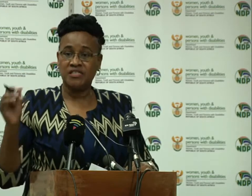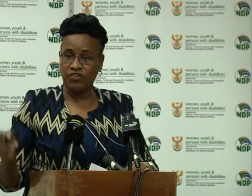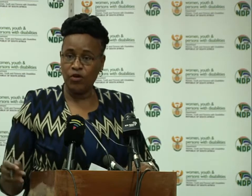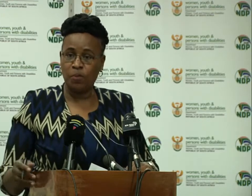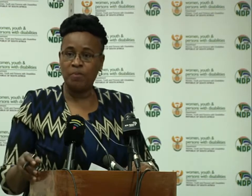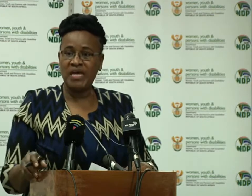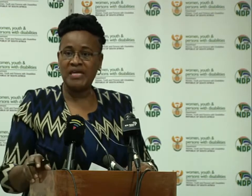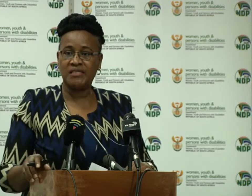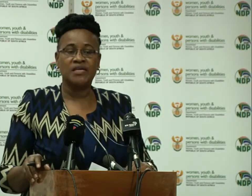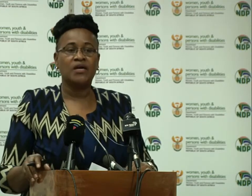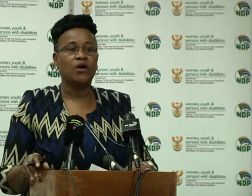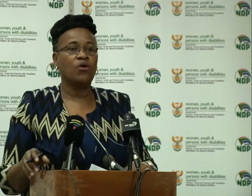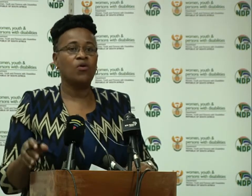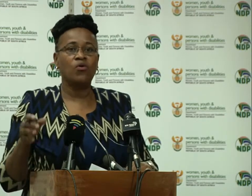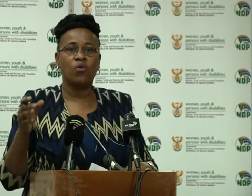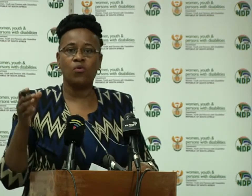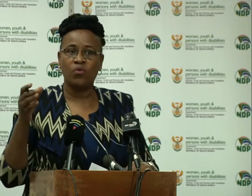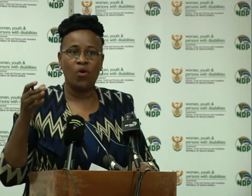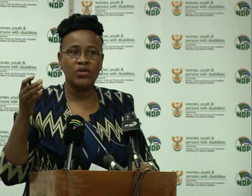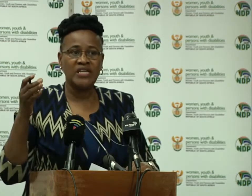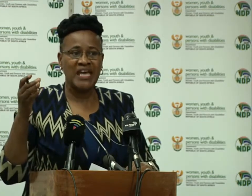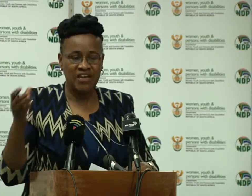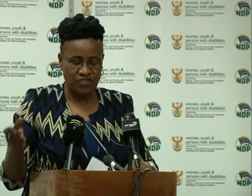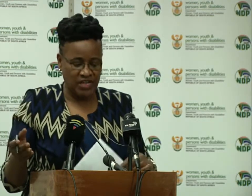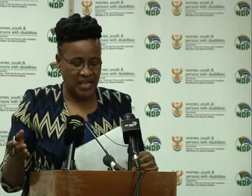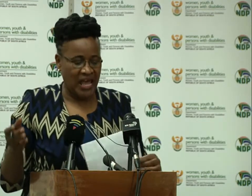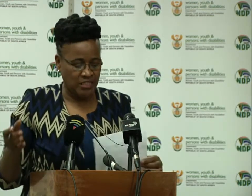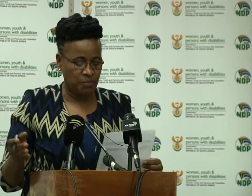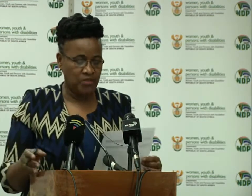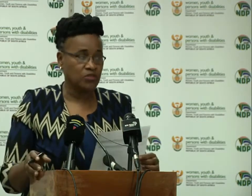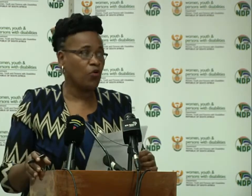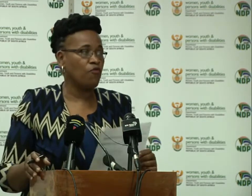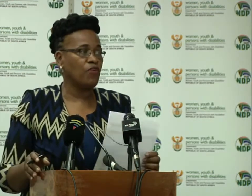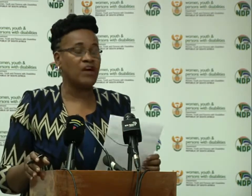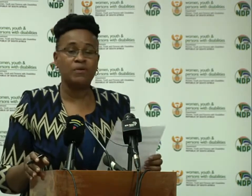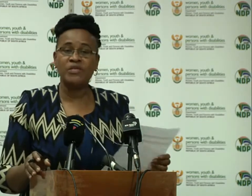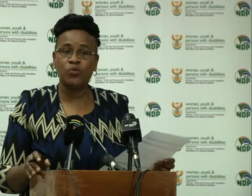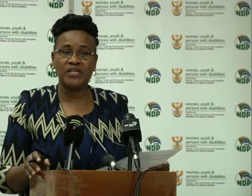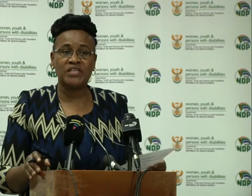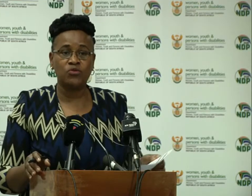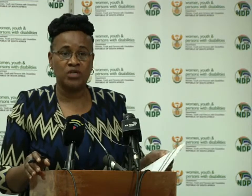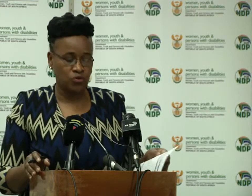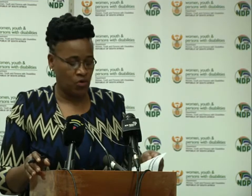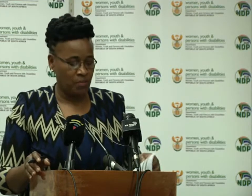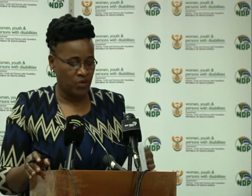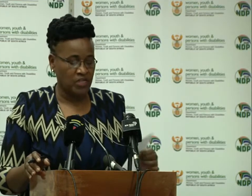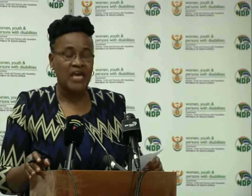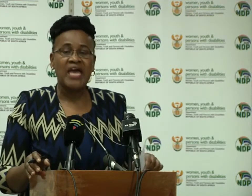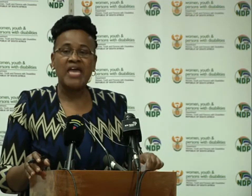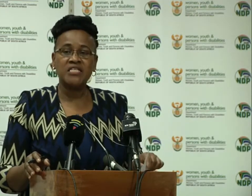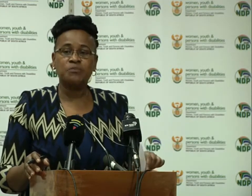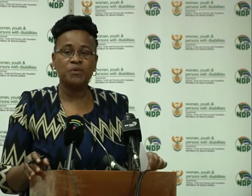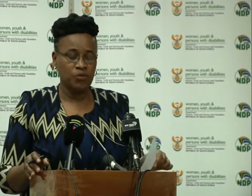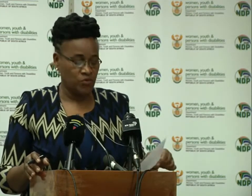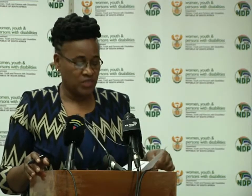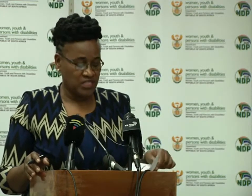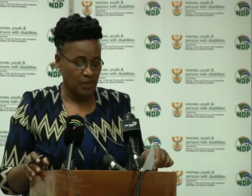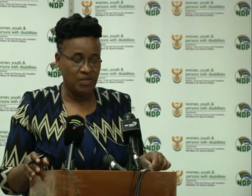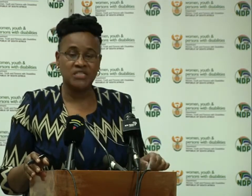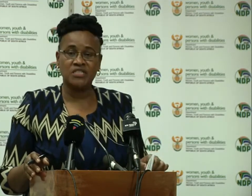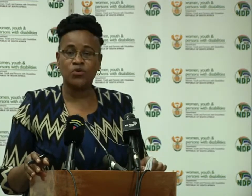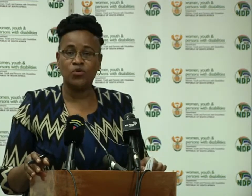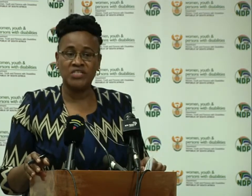policy, development, or on every aspect of government work that you can talk about. Hence, people